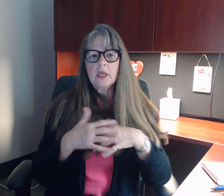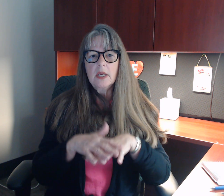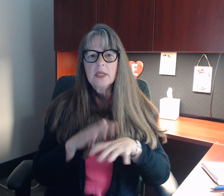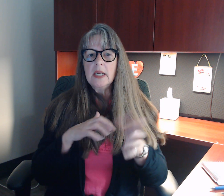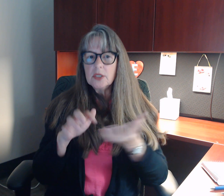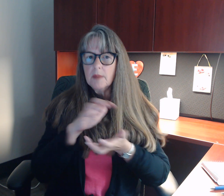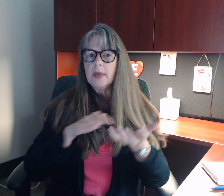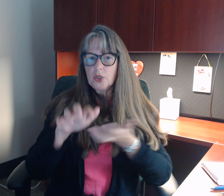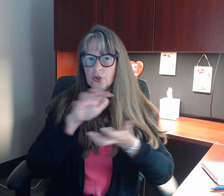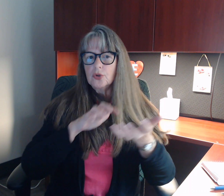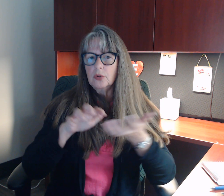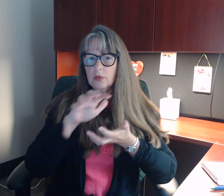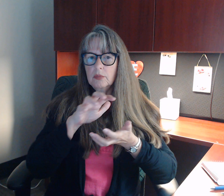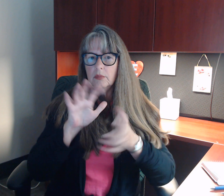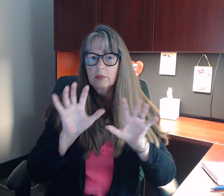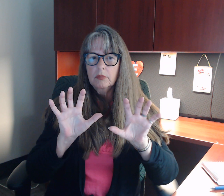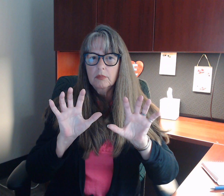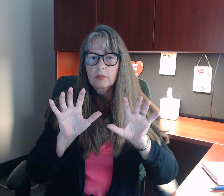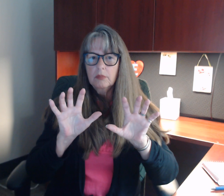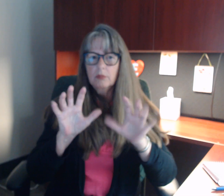It is a mixture.